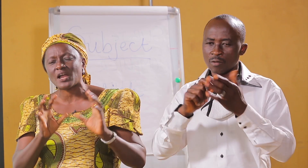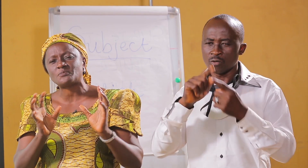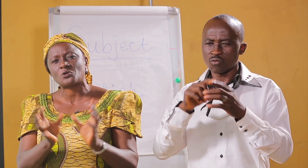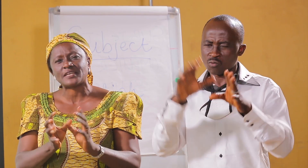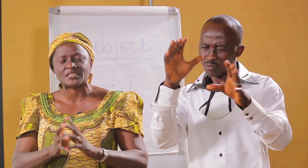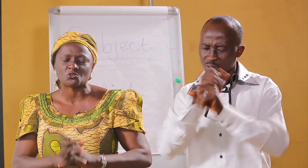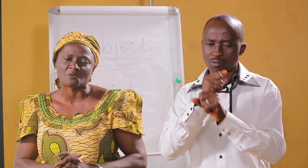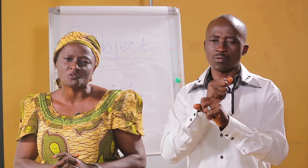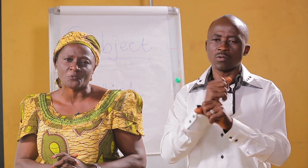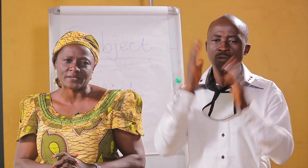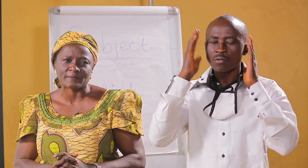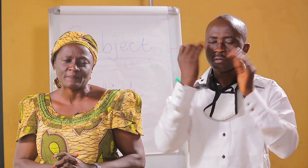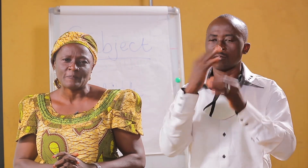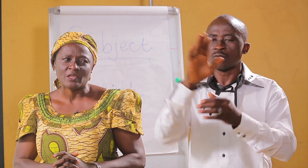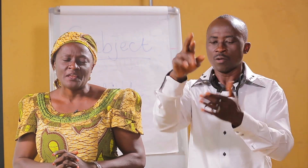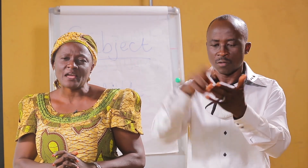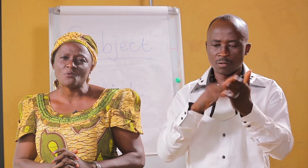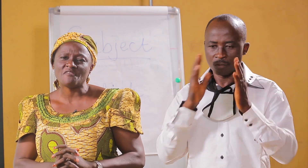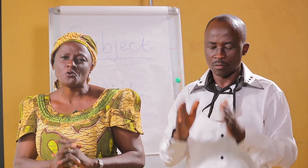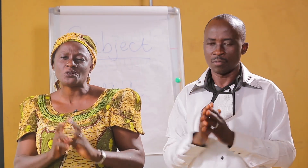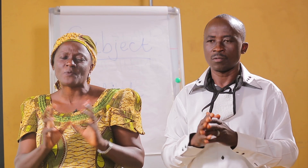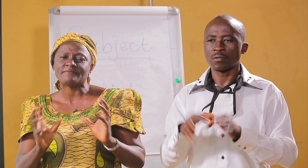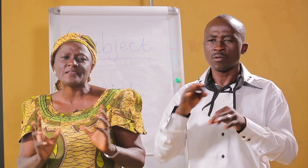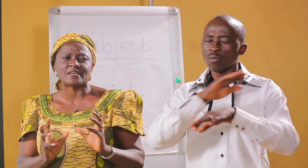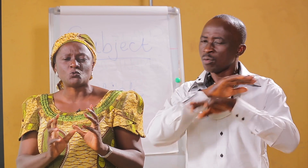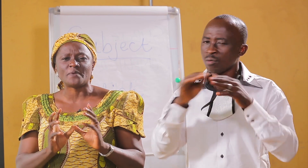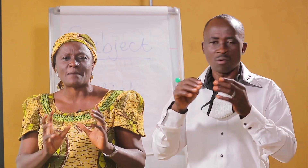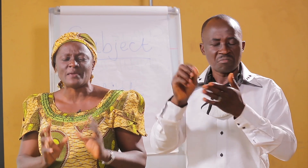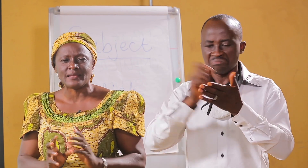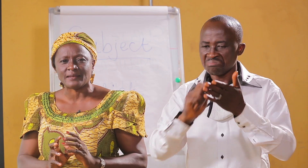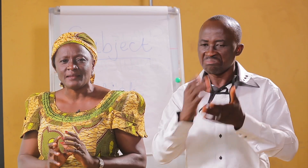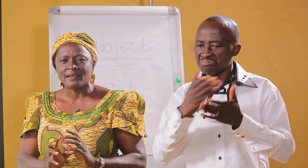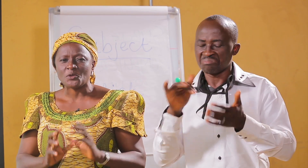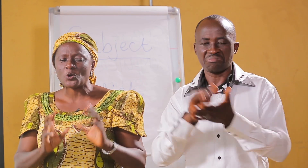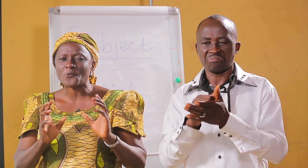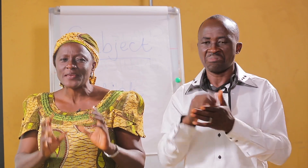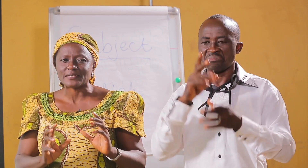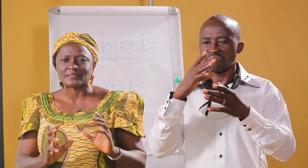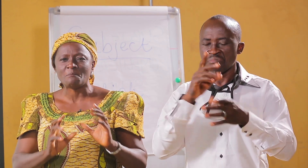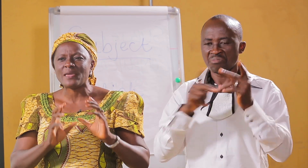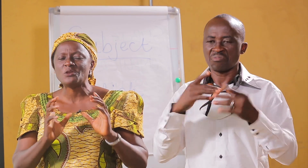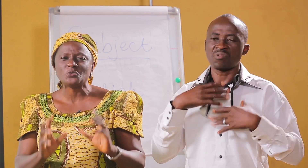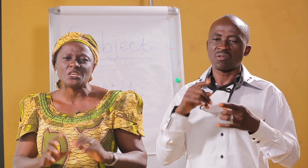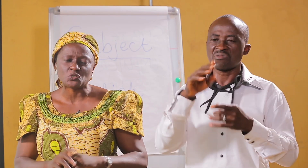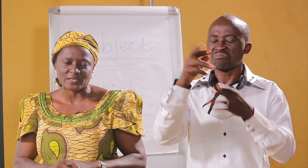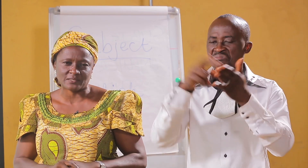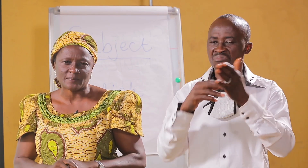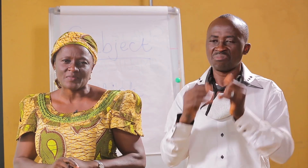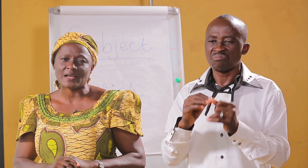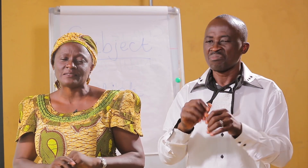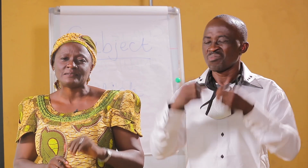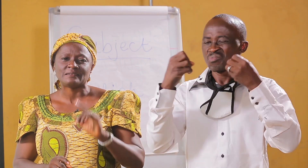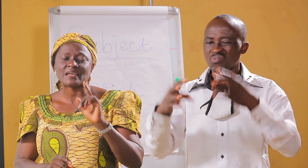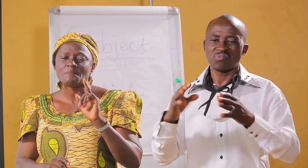captivate, is to capture the attention of your reader. Now, if you don't write things that will be appealing, your readers may lose